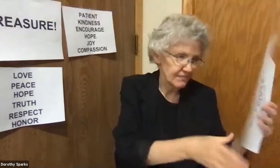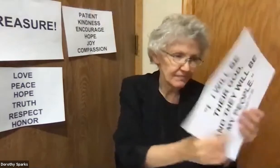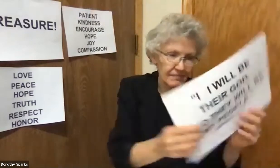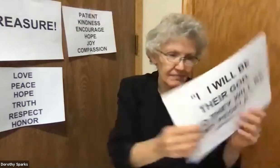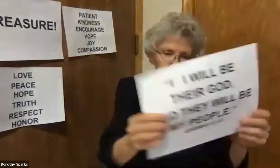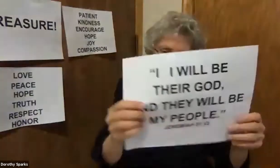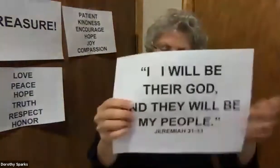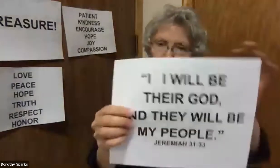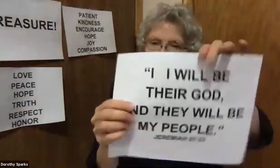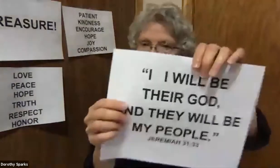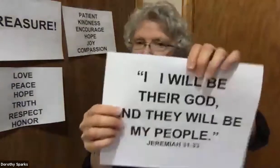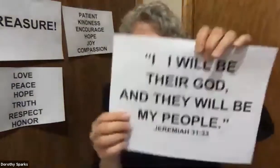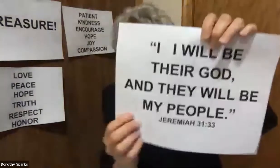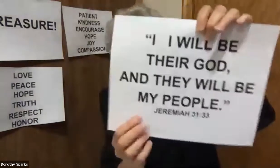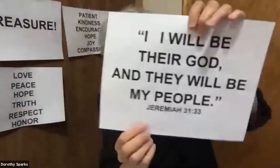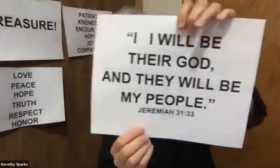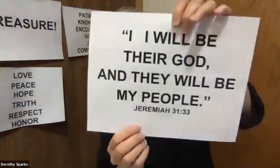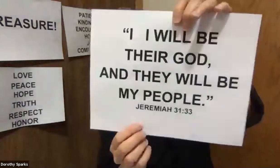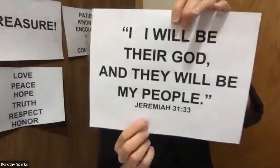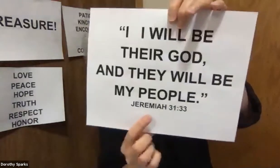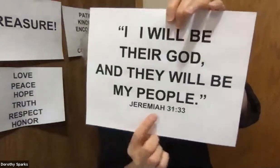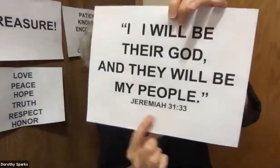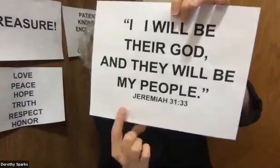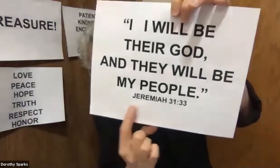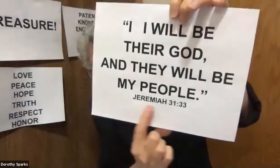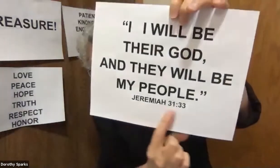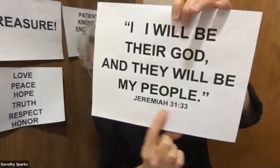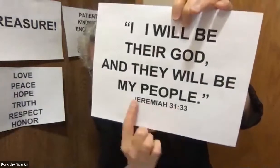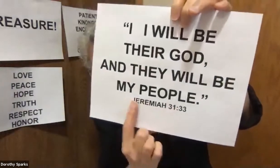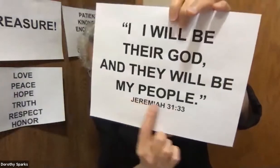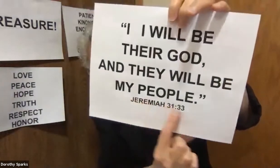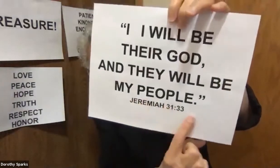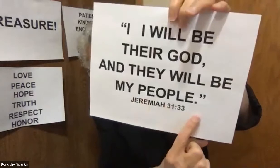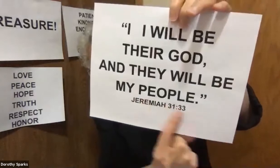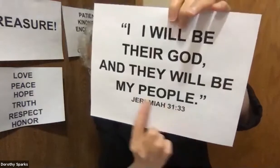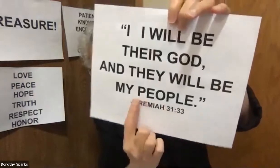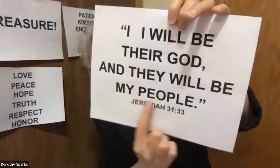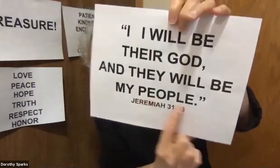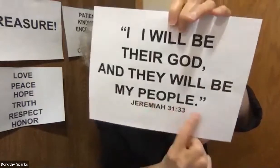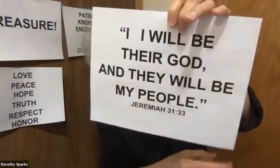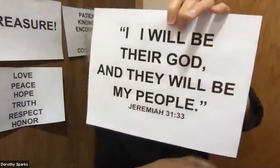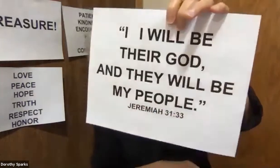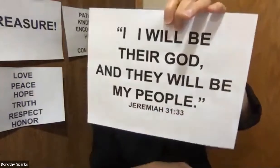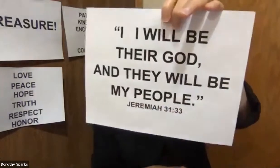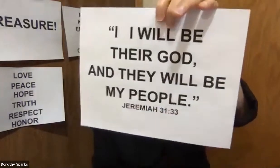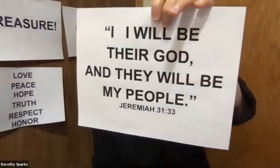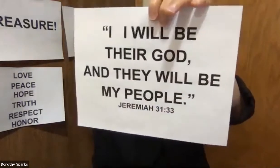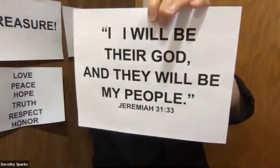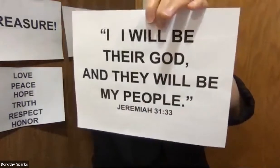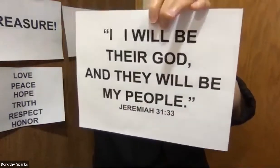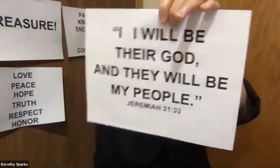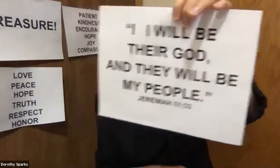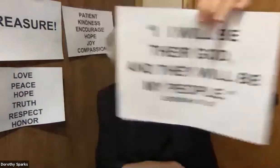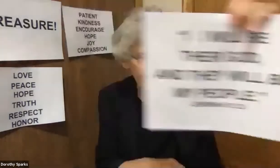And so the verse that was read in the scroll, God said, I will be their God, and they will